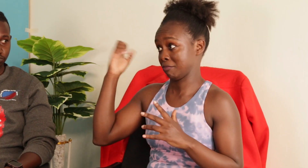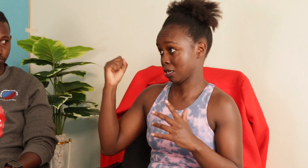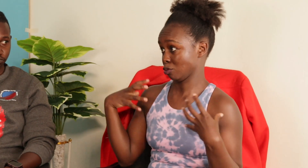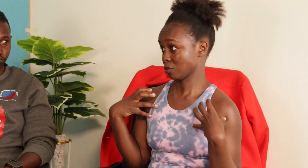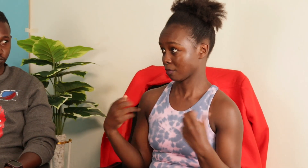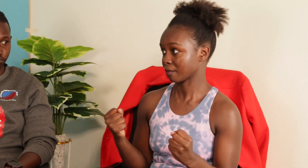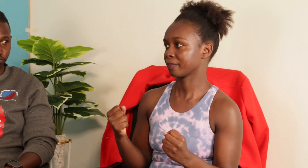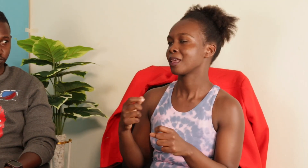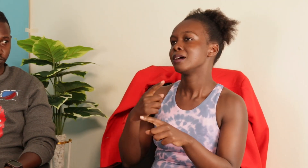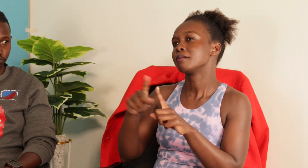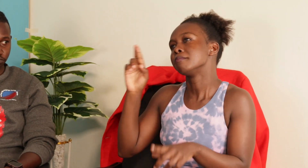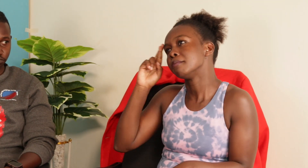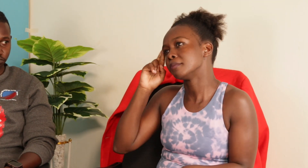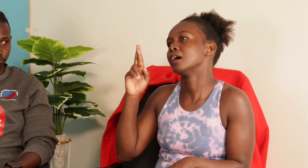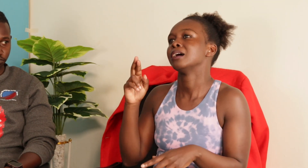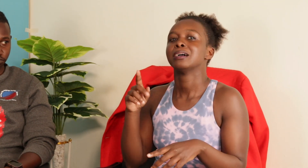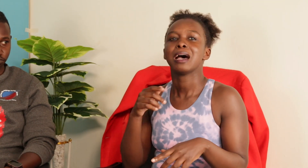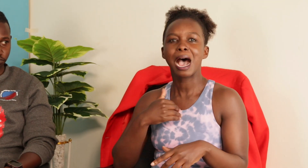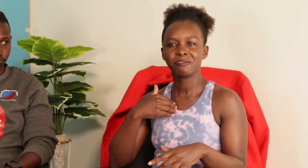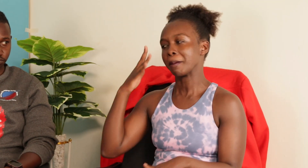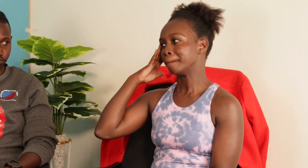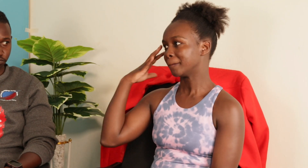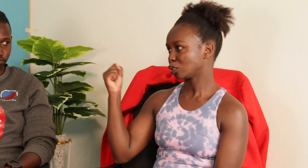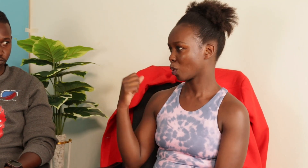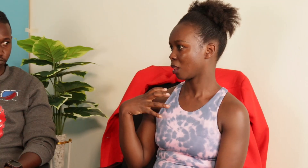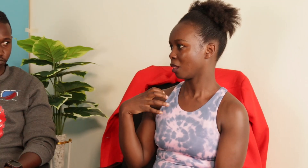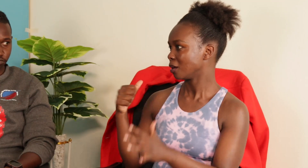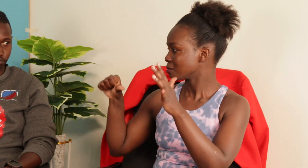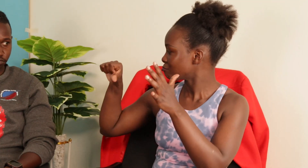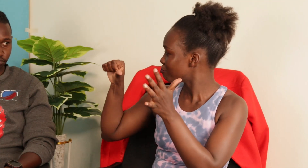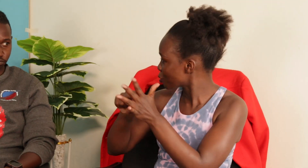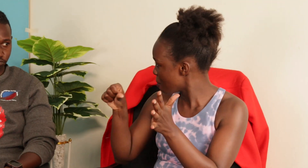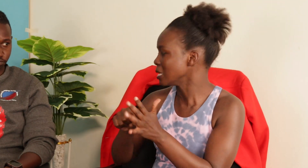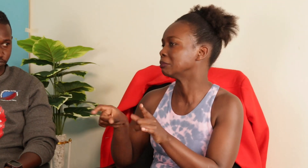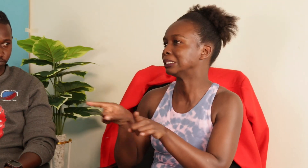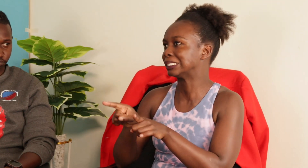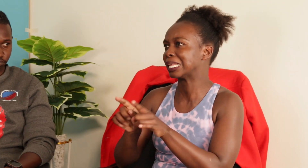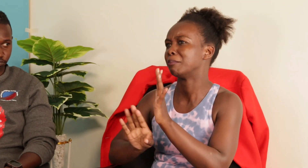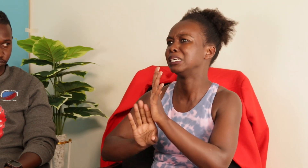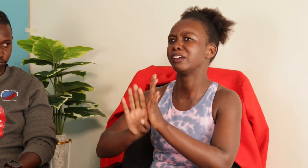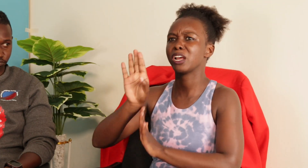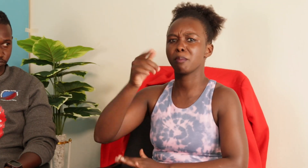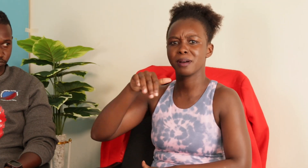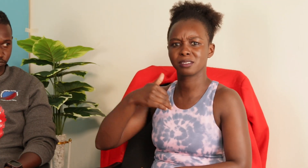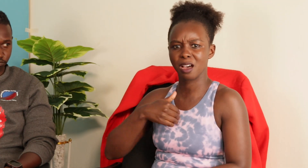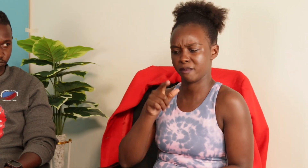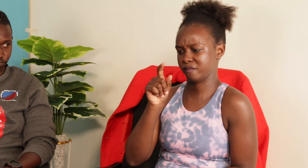another. We need to ensure there is peace. You all have stable mental health, stable mindset, and